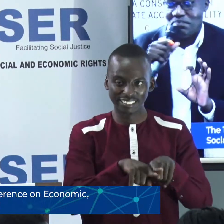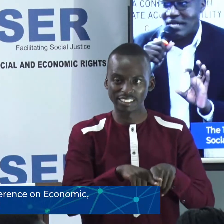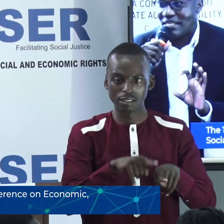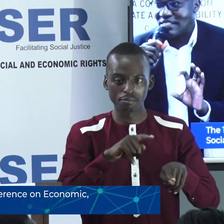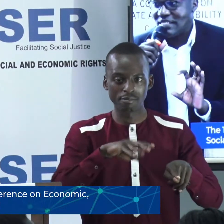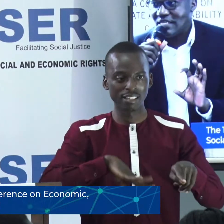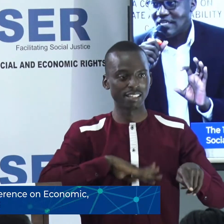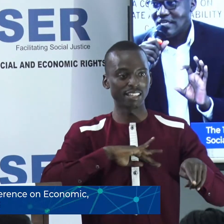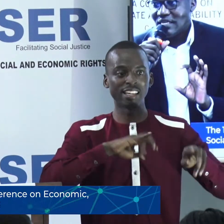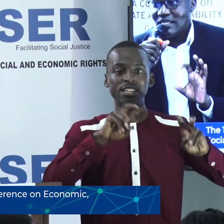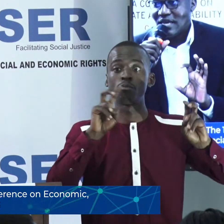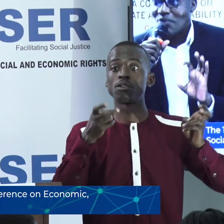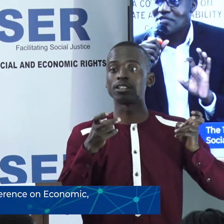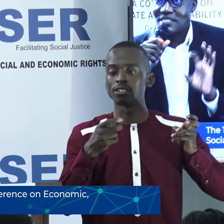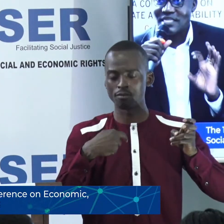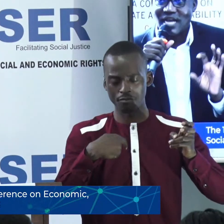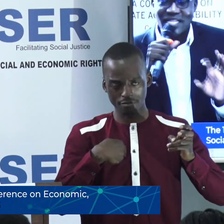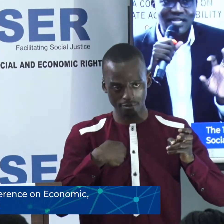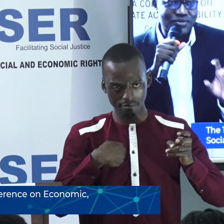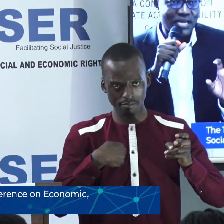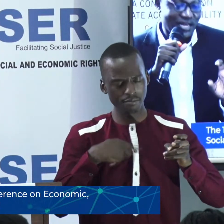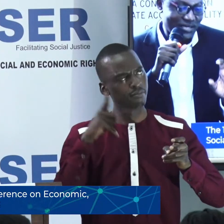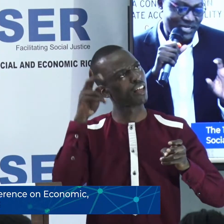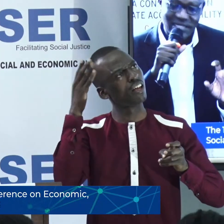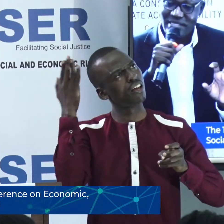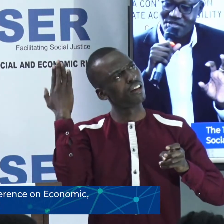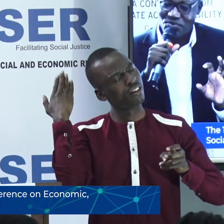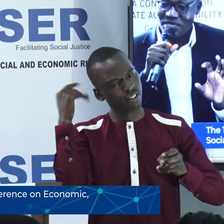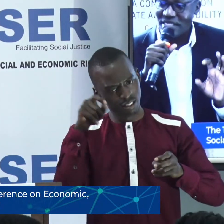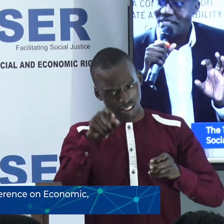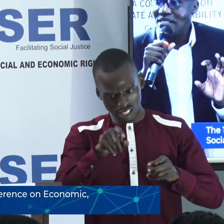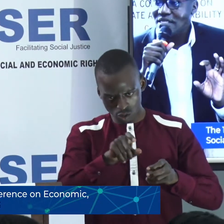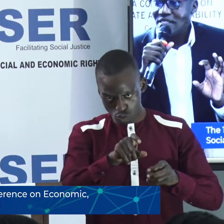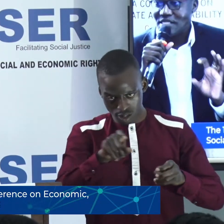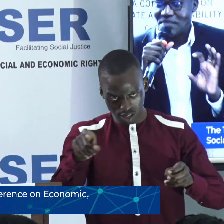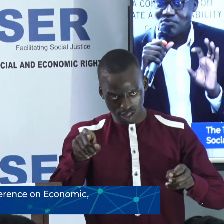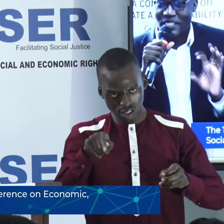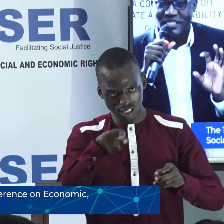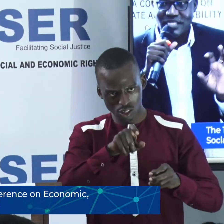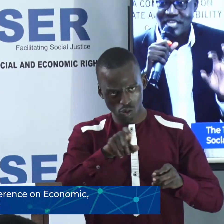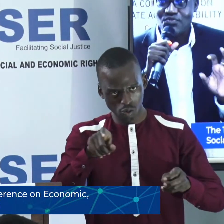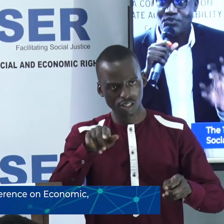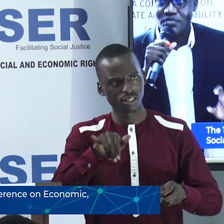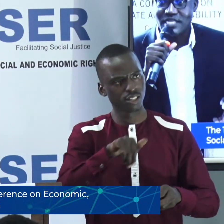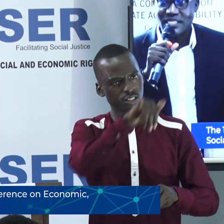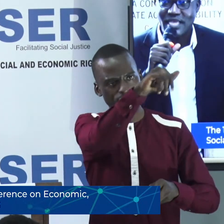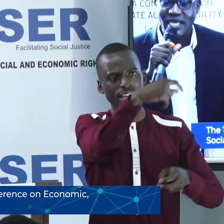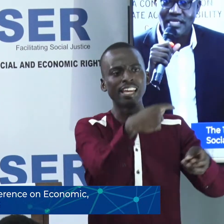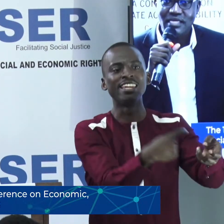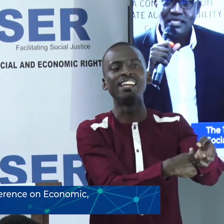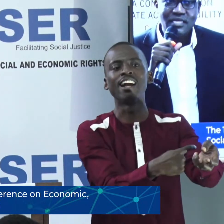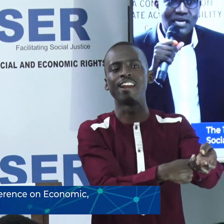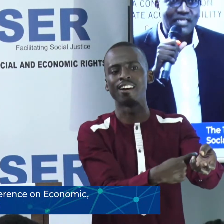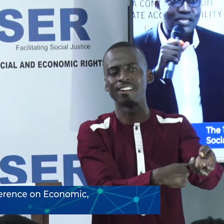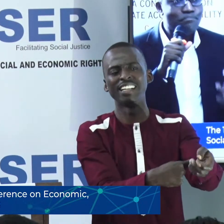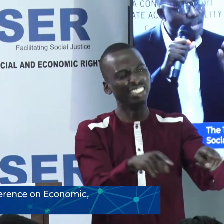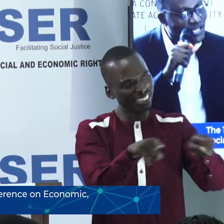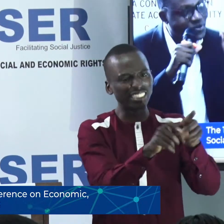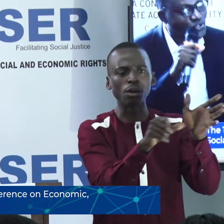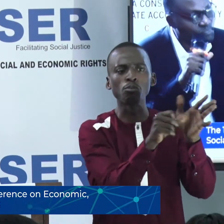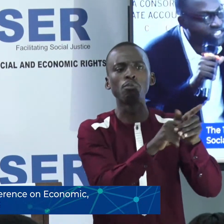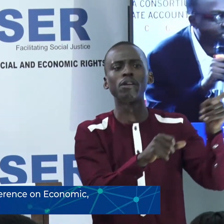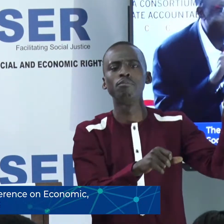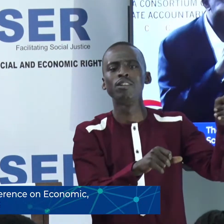age bracket? I was in Ghana this week. The same tragedy is unfolding there. And a